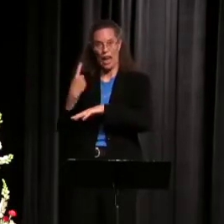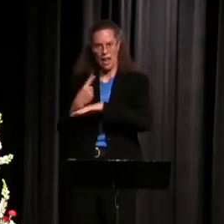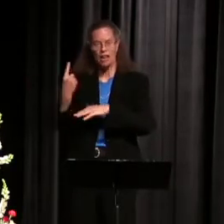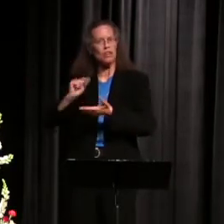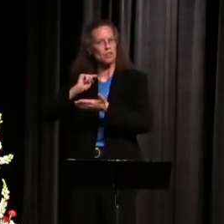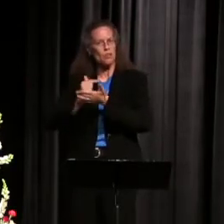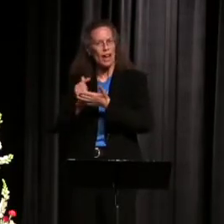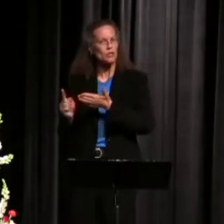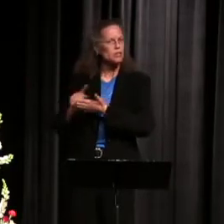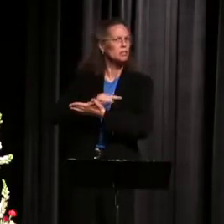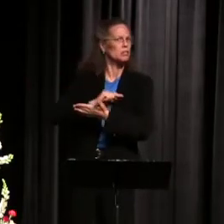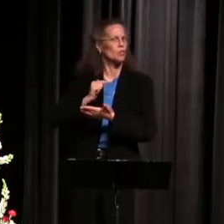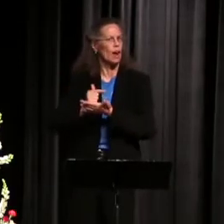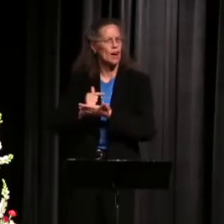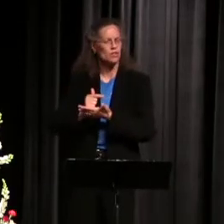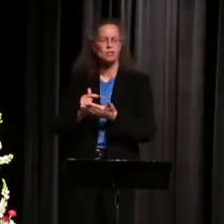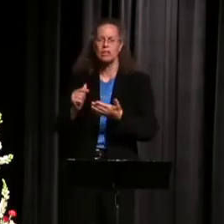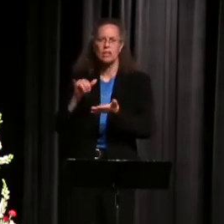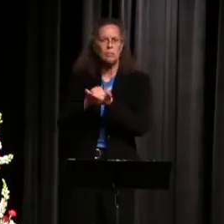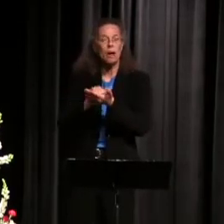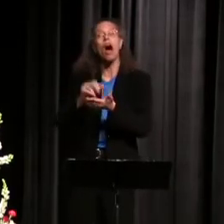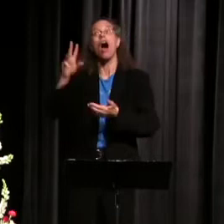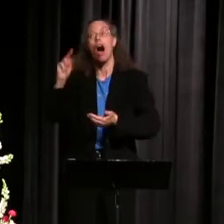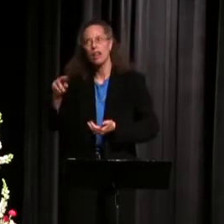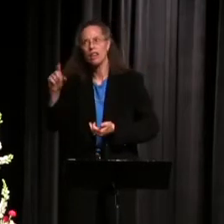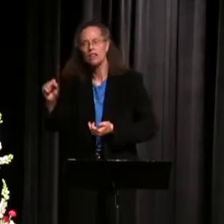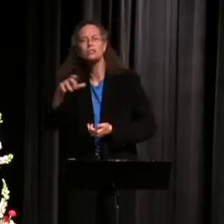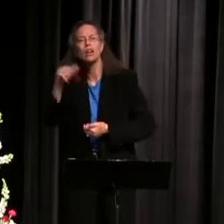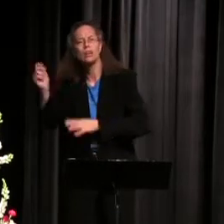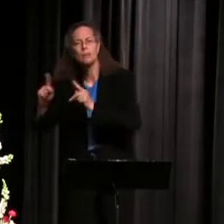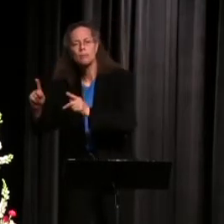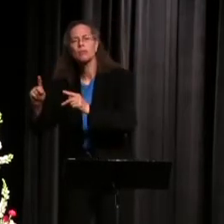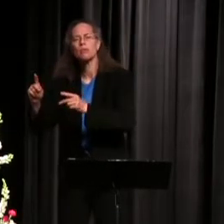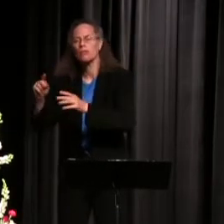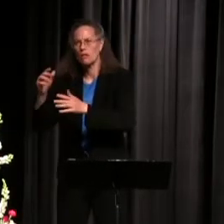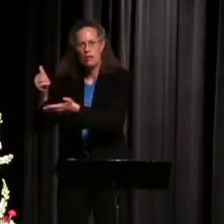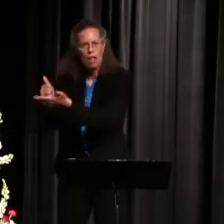weren't for a countless number of people who helped me along my journey.